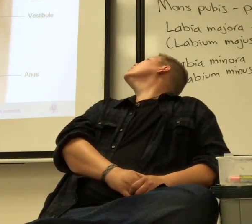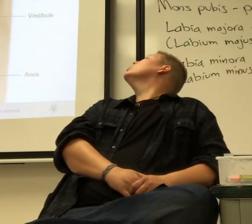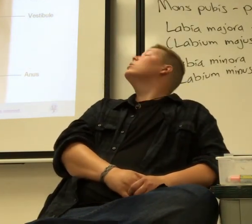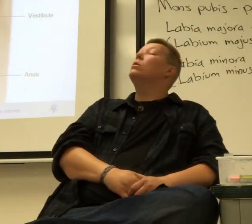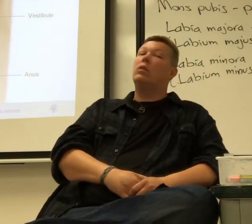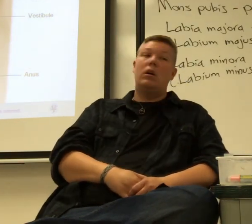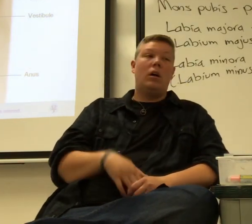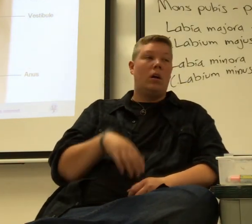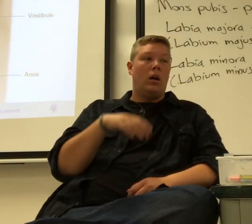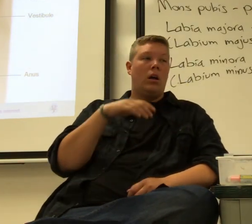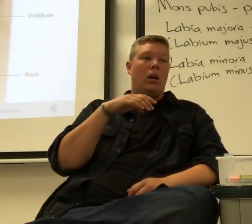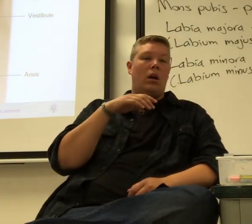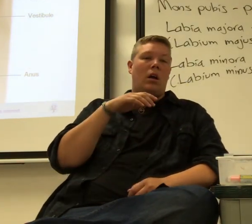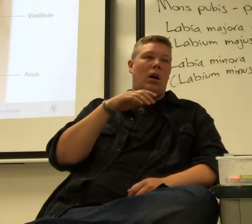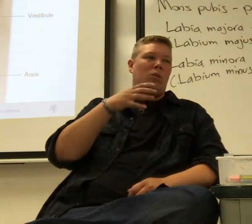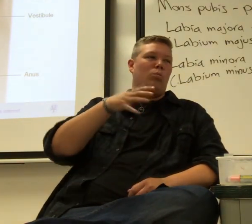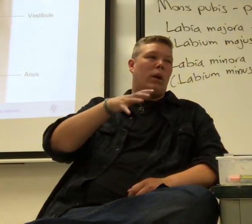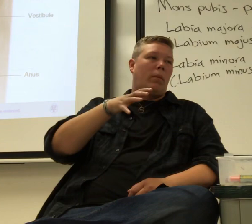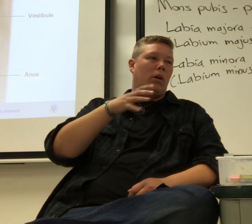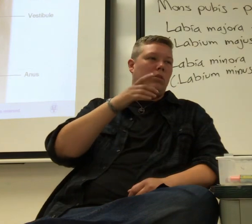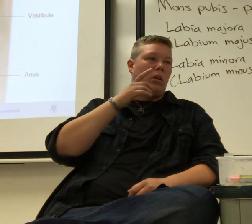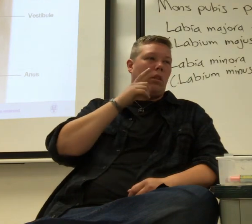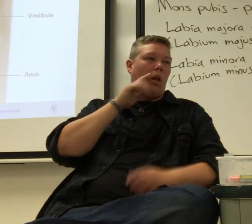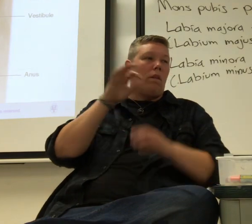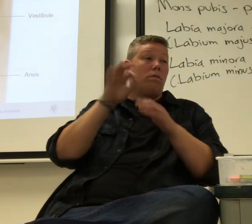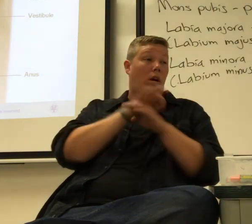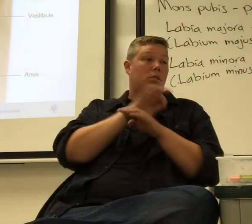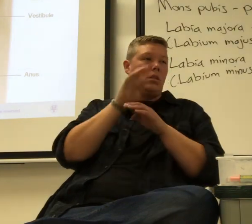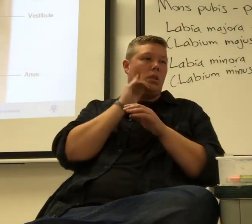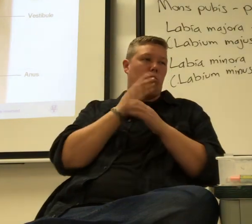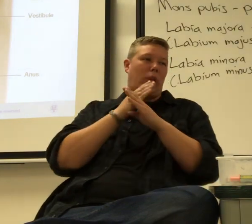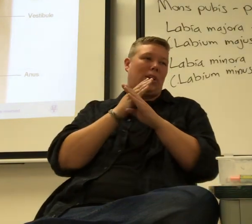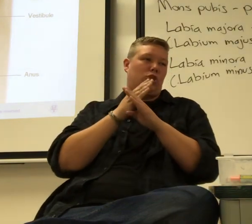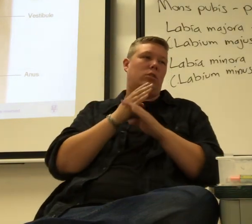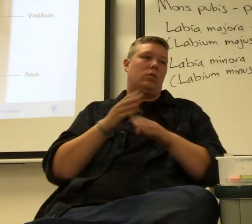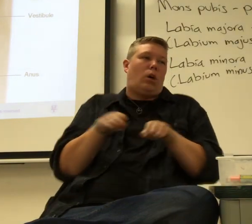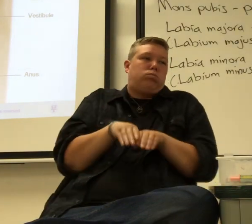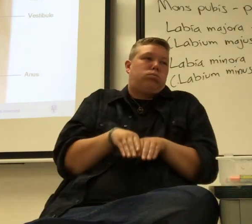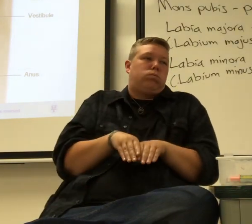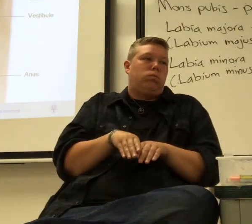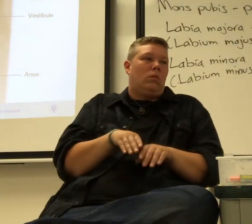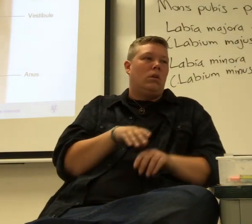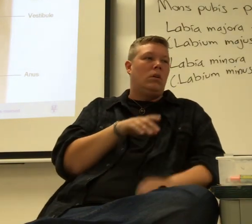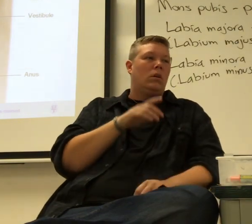And pretty much their general function is protection. They protect